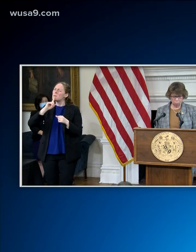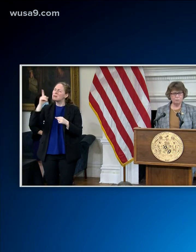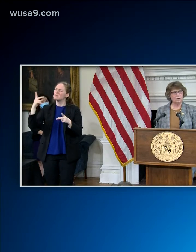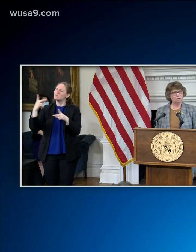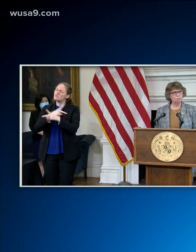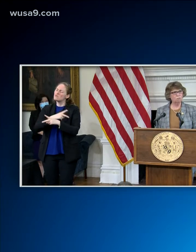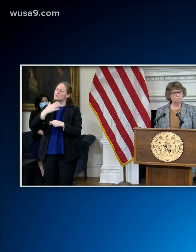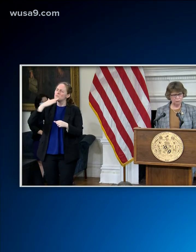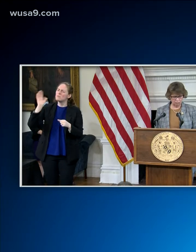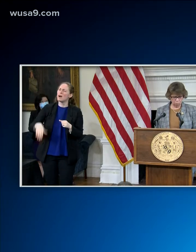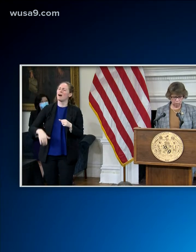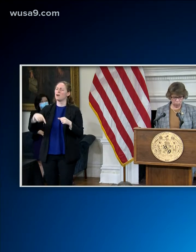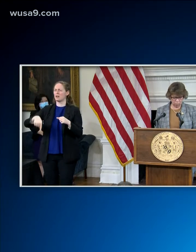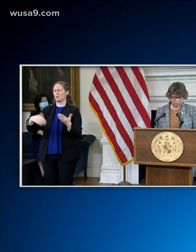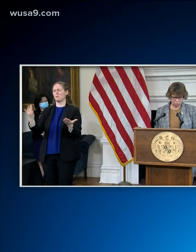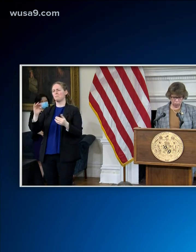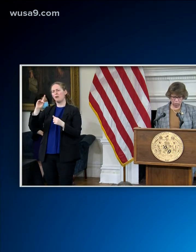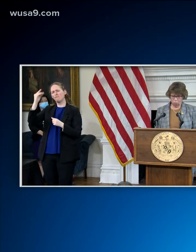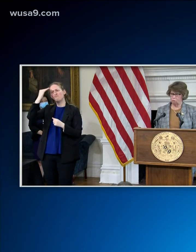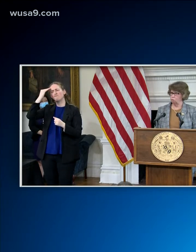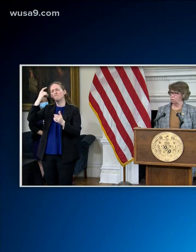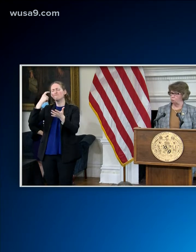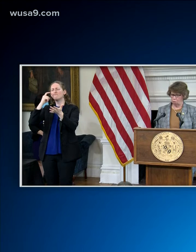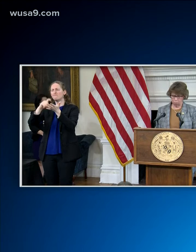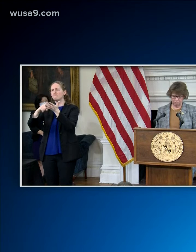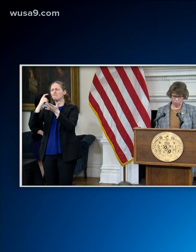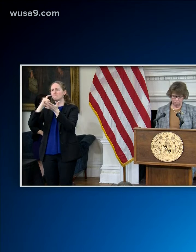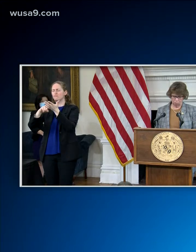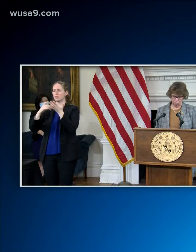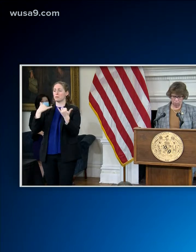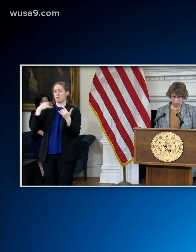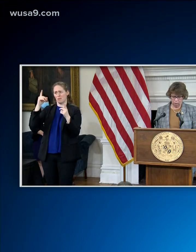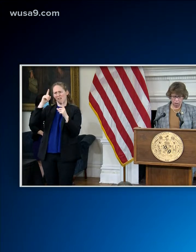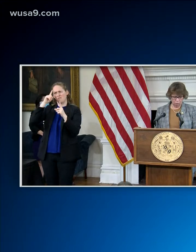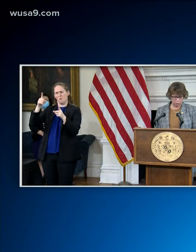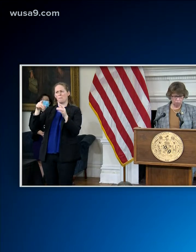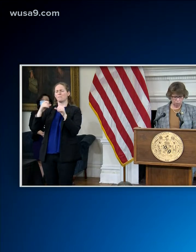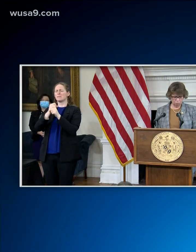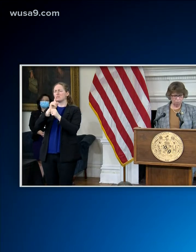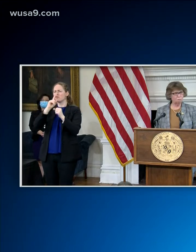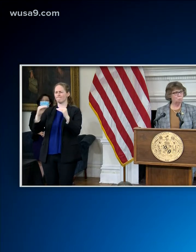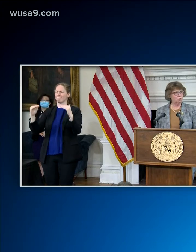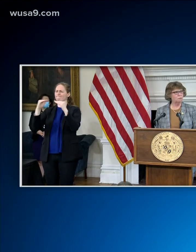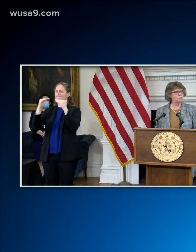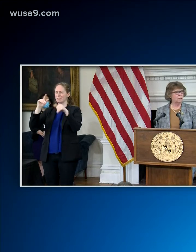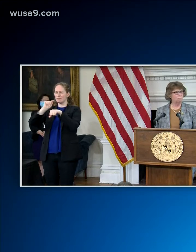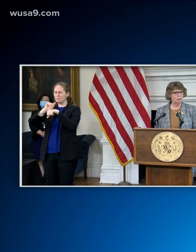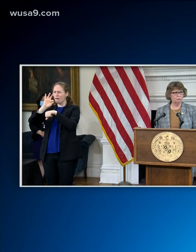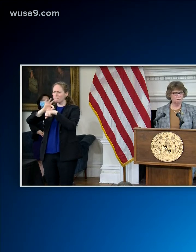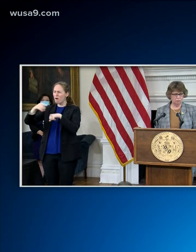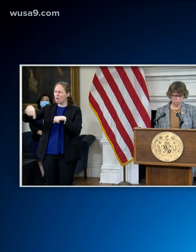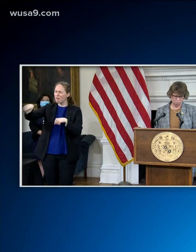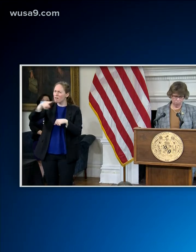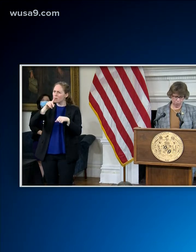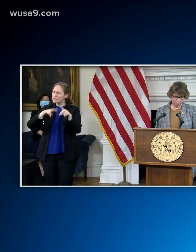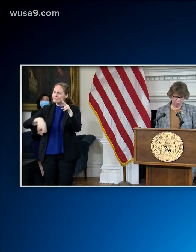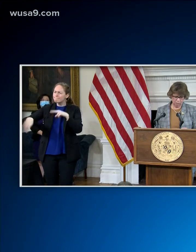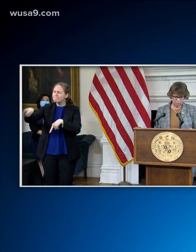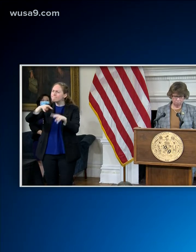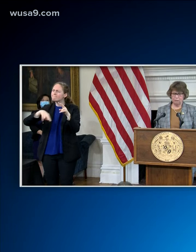this works with the efforts of the Equity Task Force to ensure that all Marylanders are encouraged and supported to get